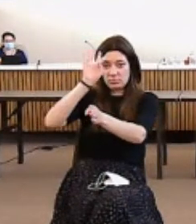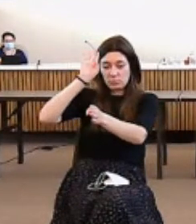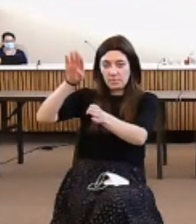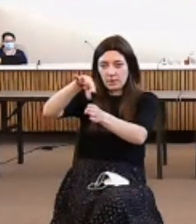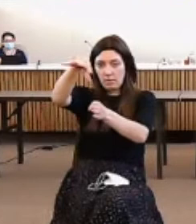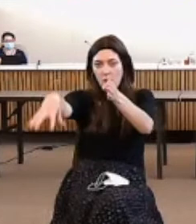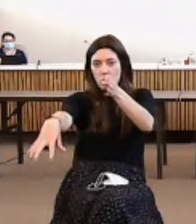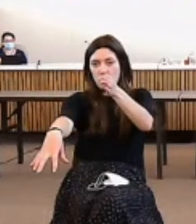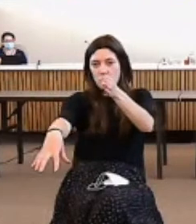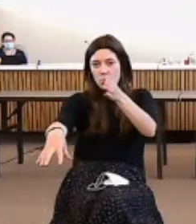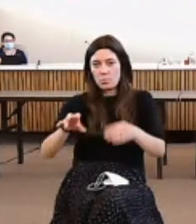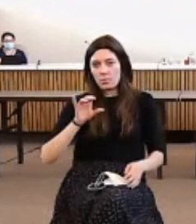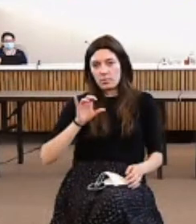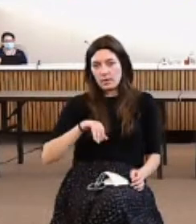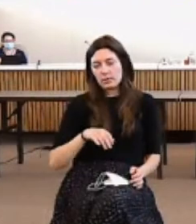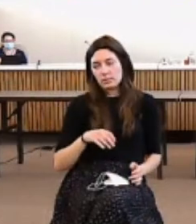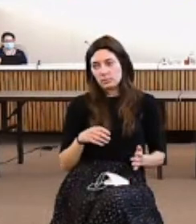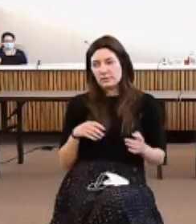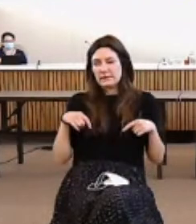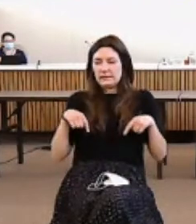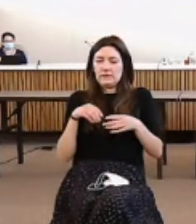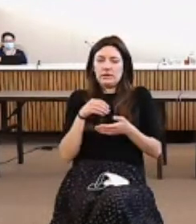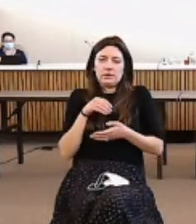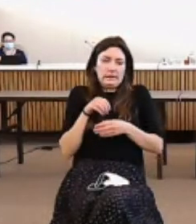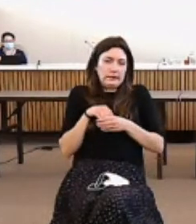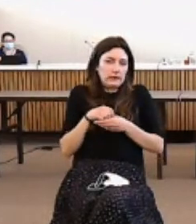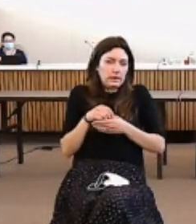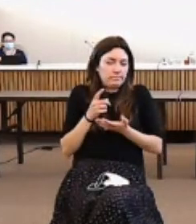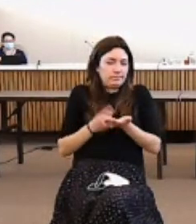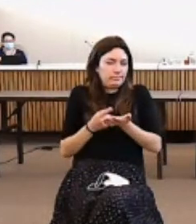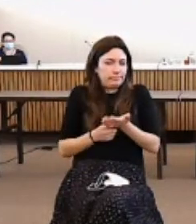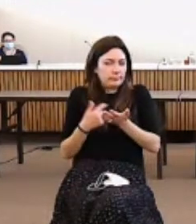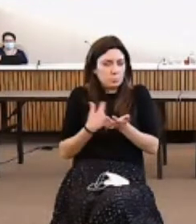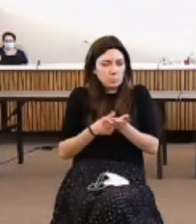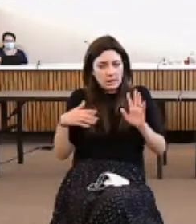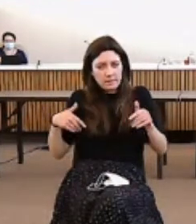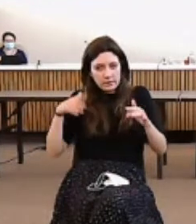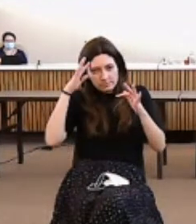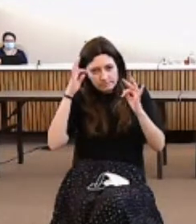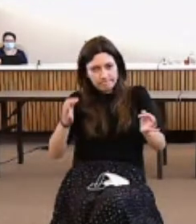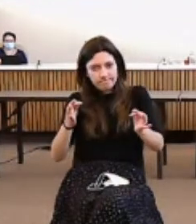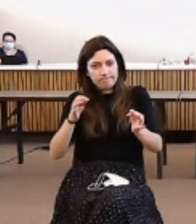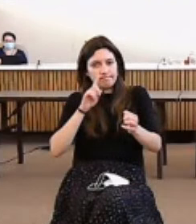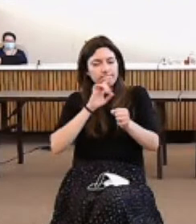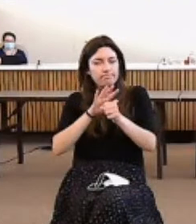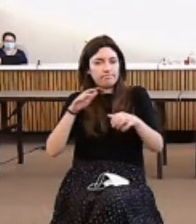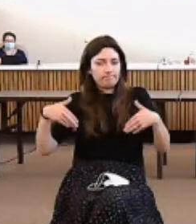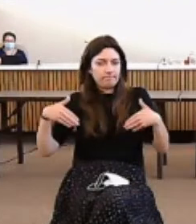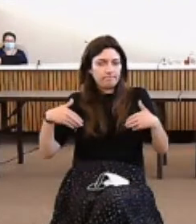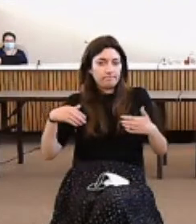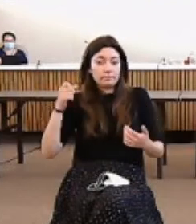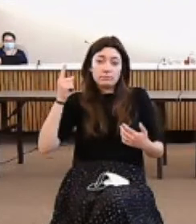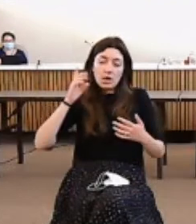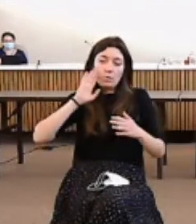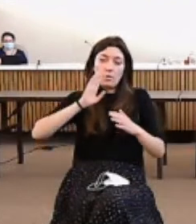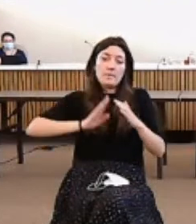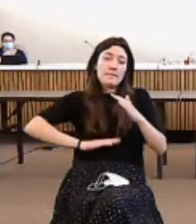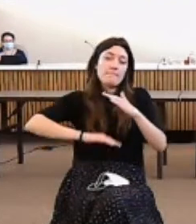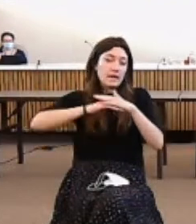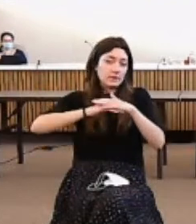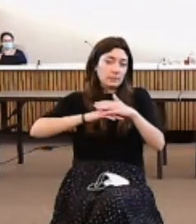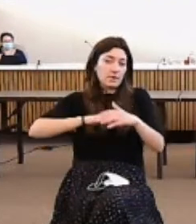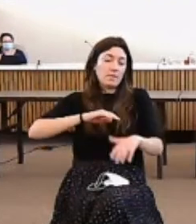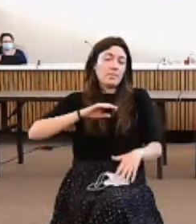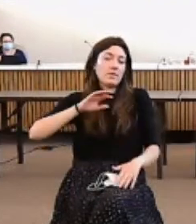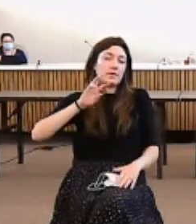again, this is just internal discussion. We haven't put this on yet, but the thing I was looking at is like there would be a maximum top of roof at